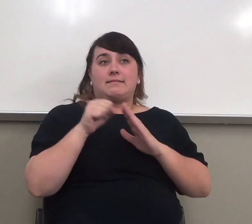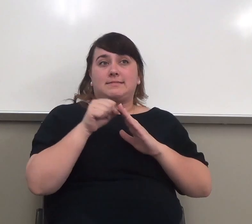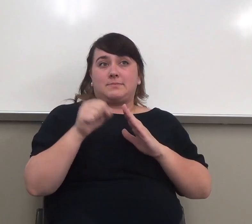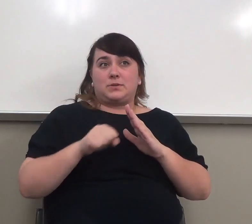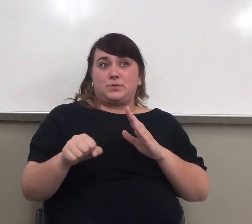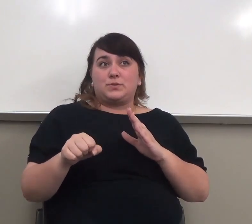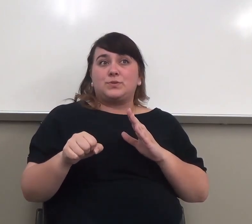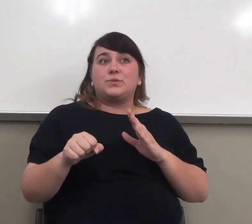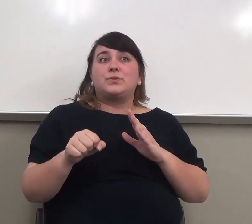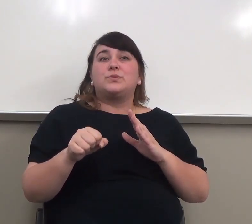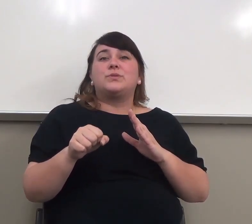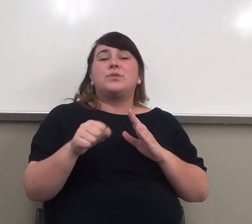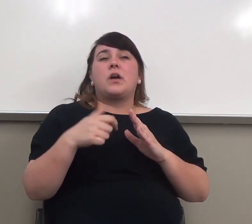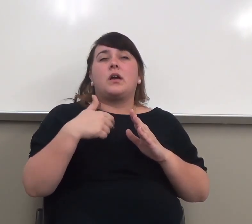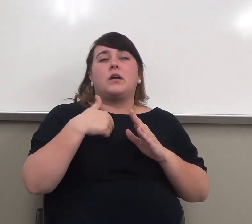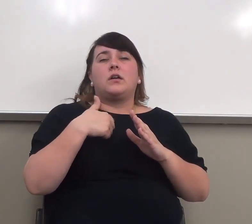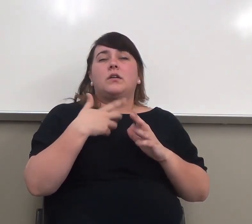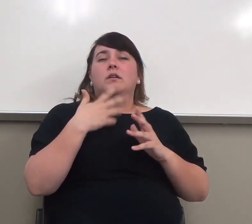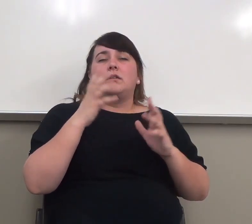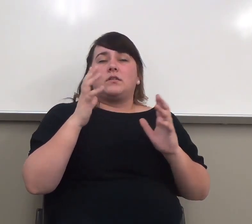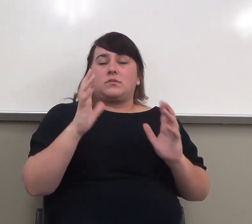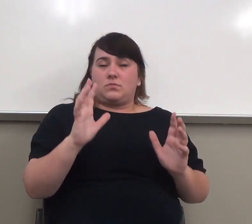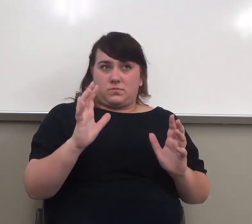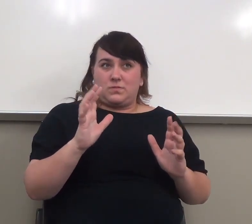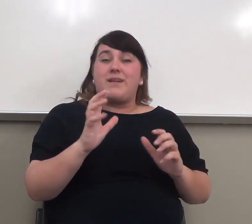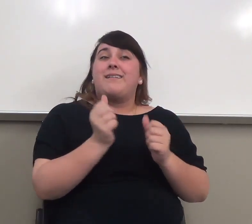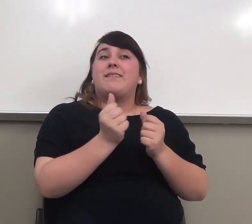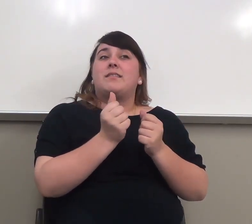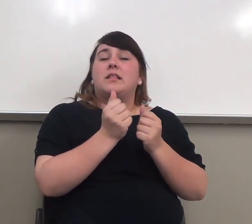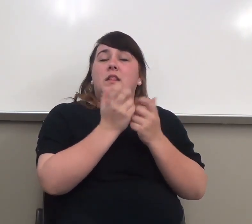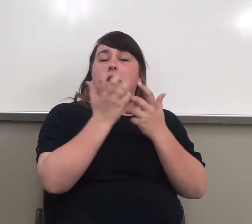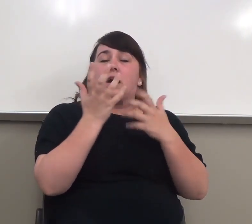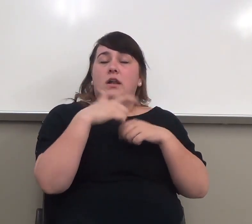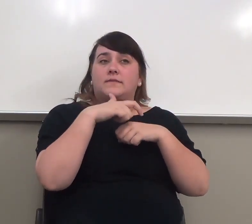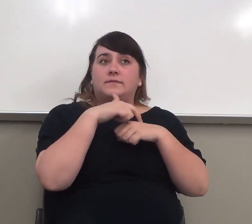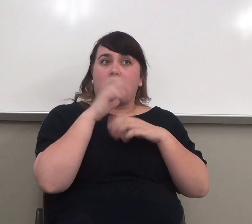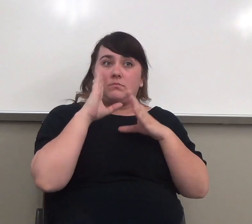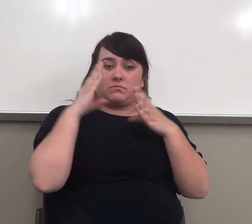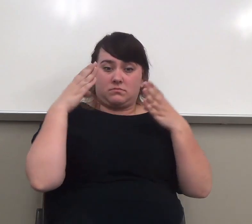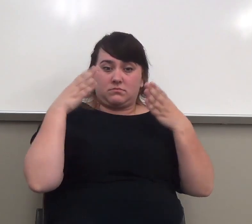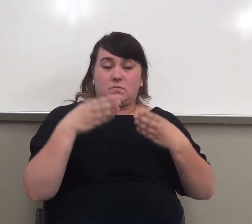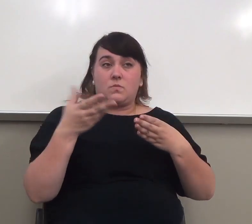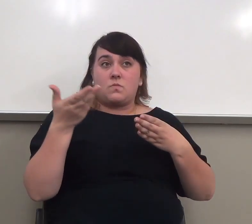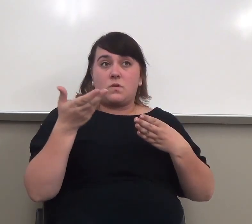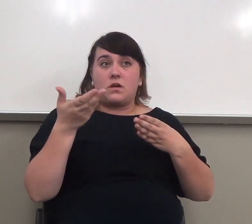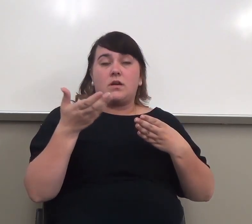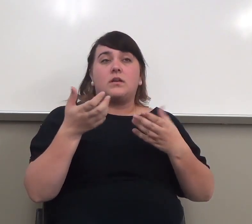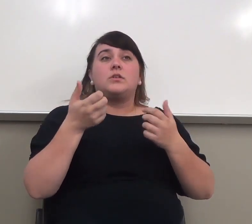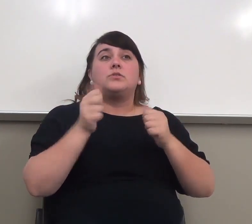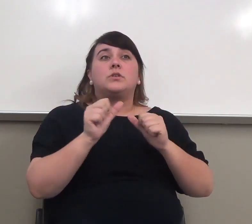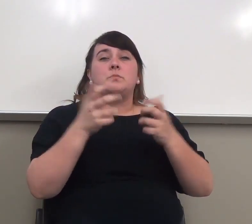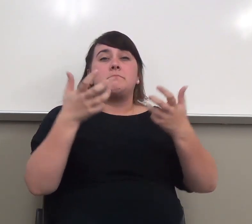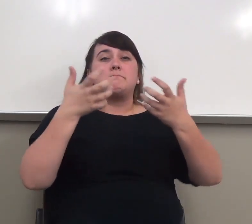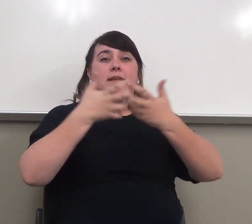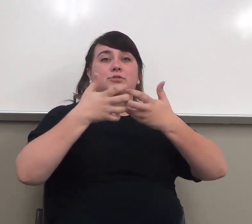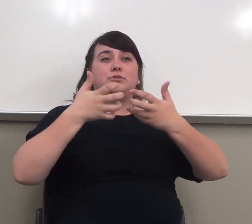out if you want and bring it with you. You can see how it works when we get there, okay? Here's another new thing. I found